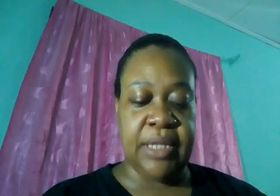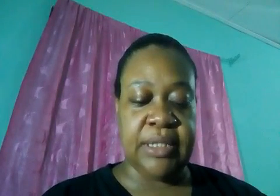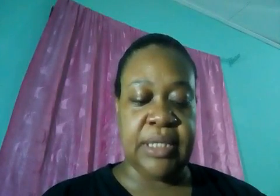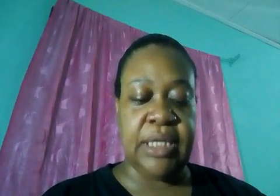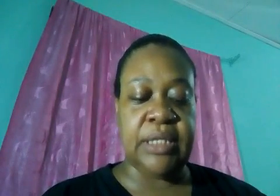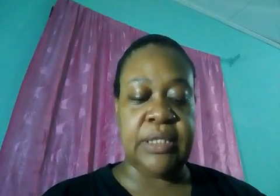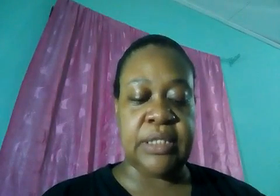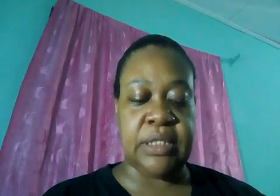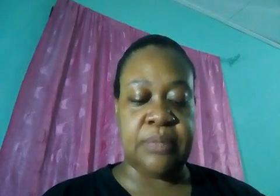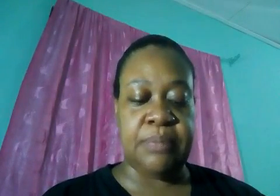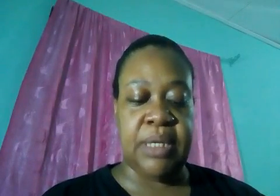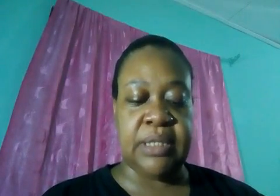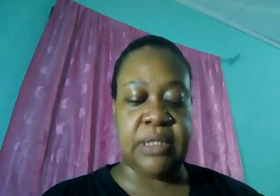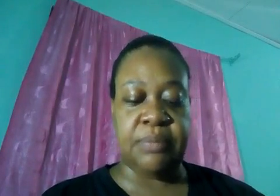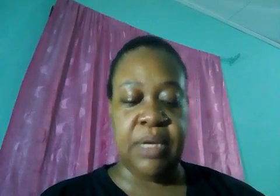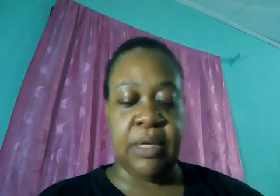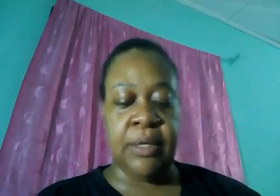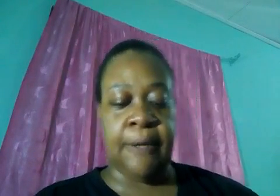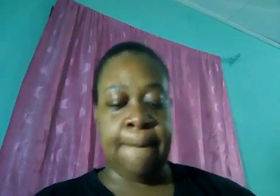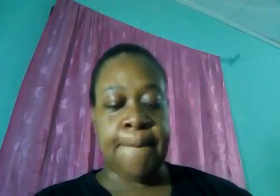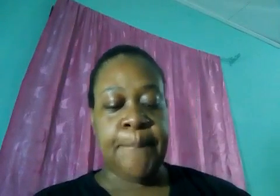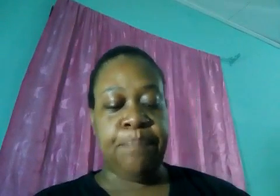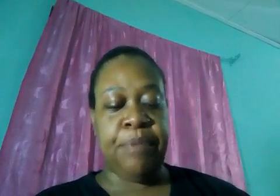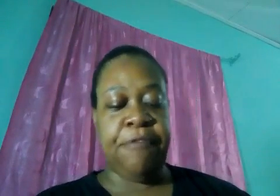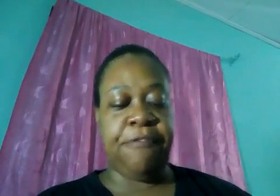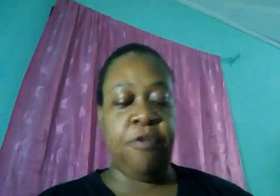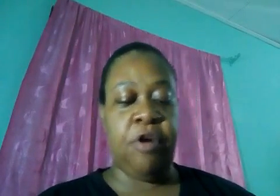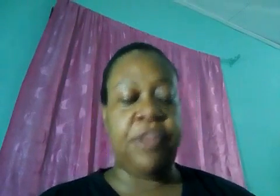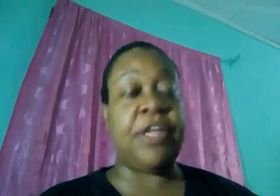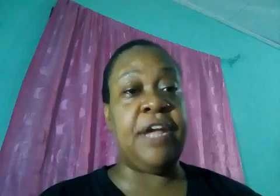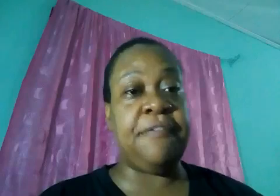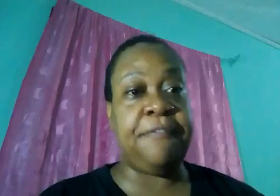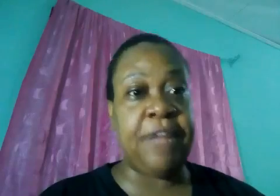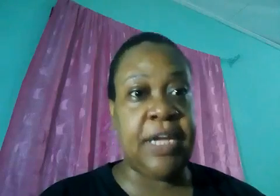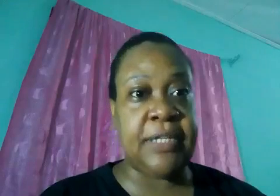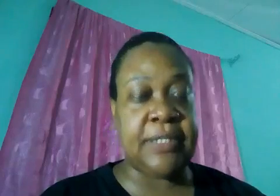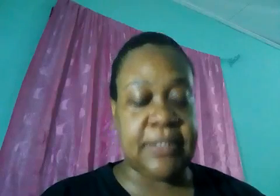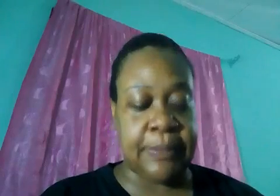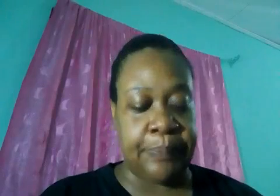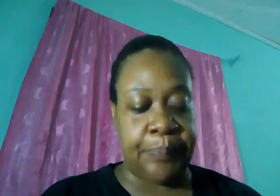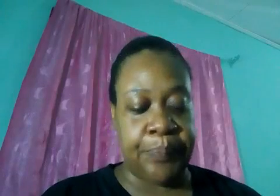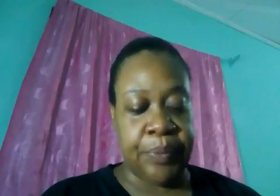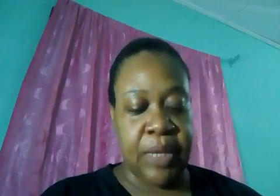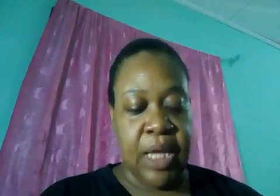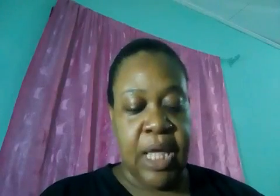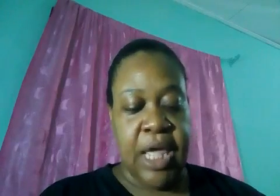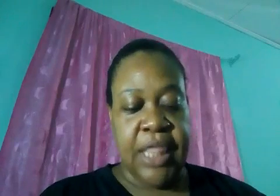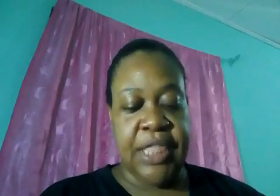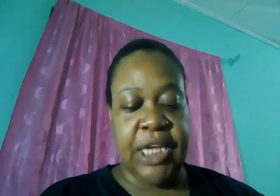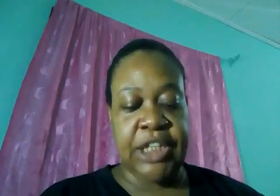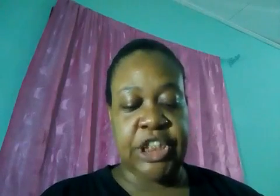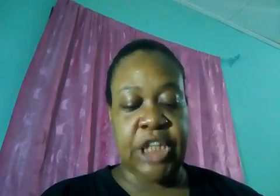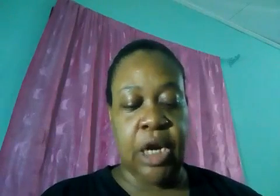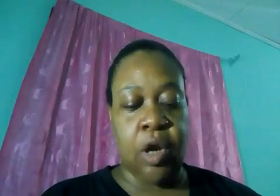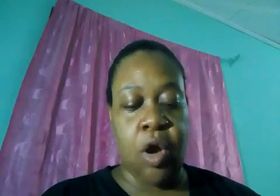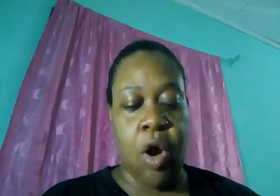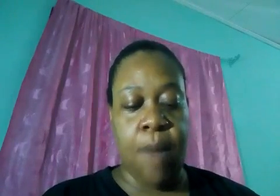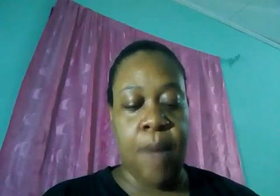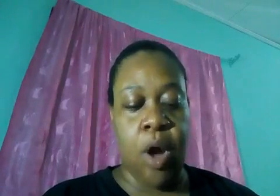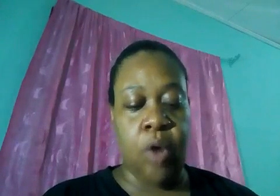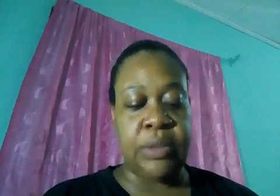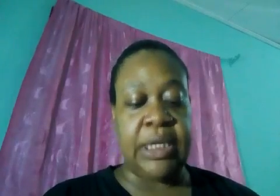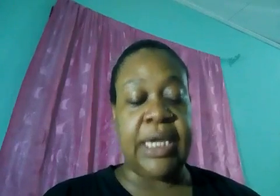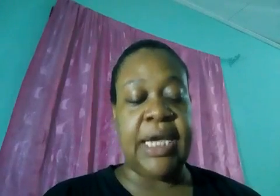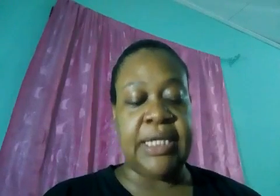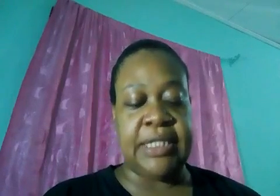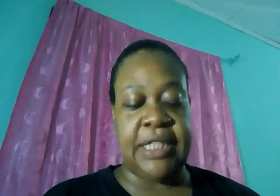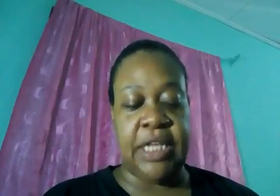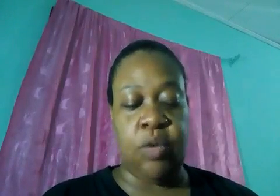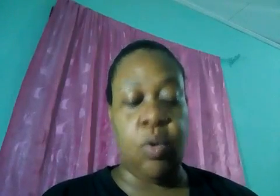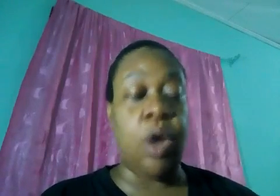thee to be smitten before thy face. They shall come out against thee one